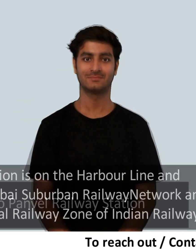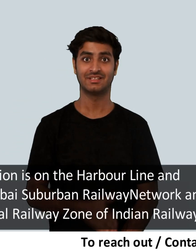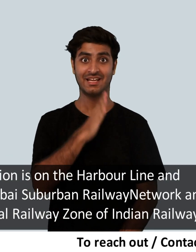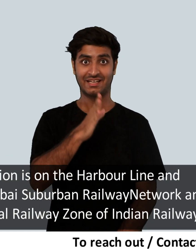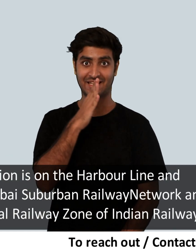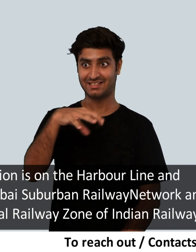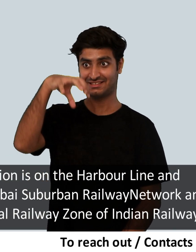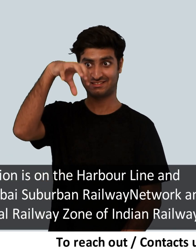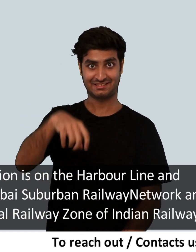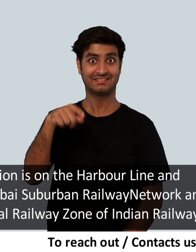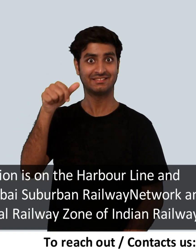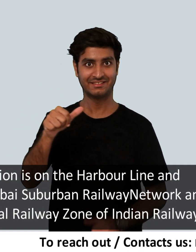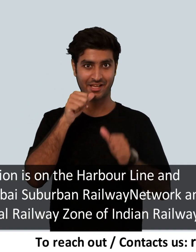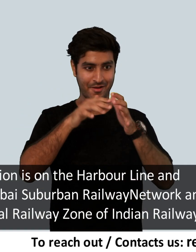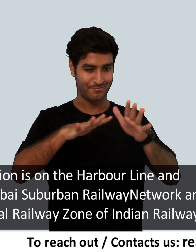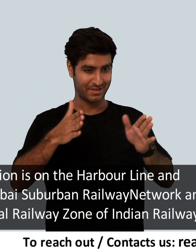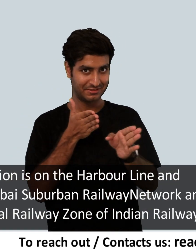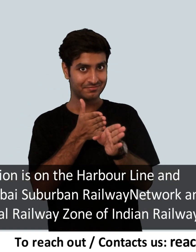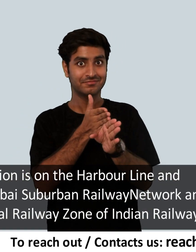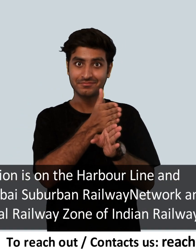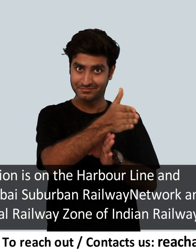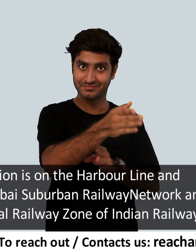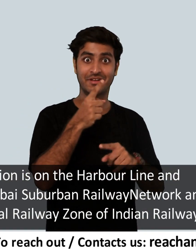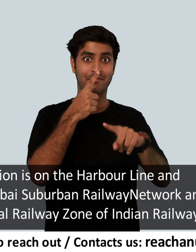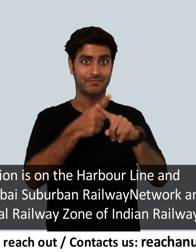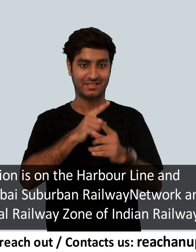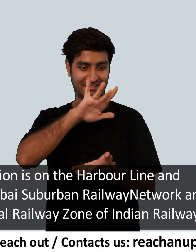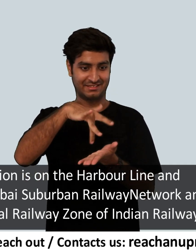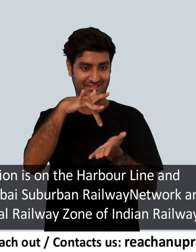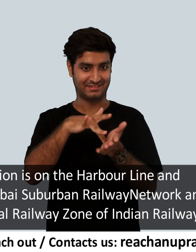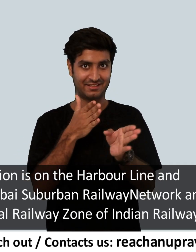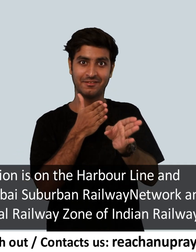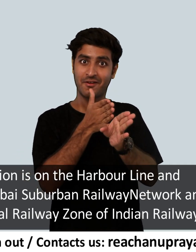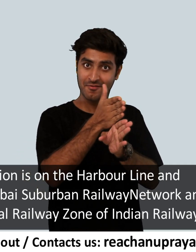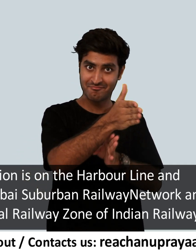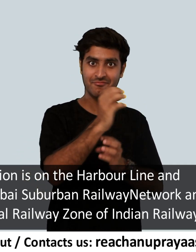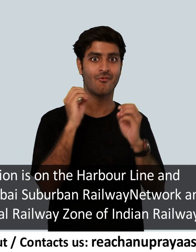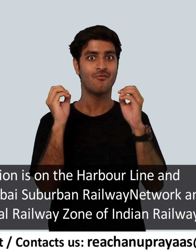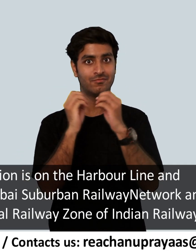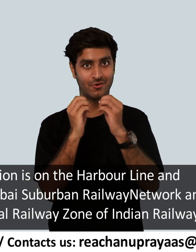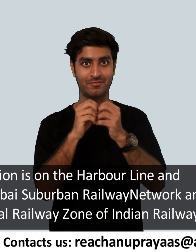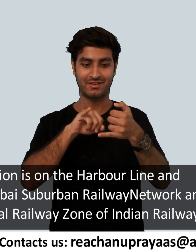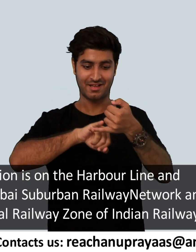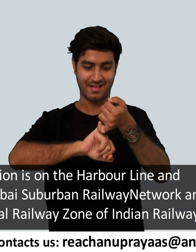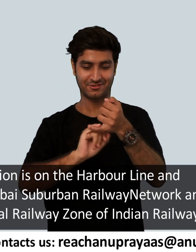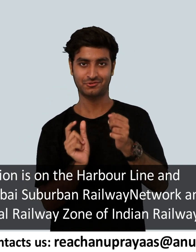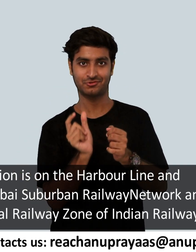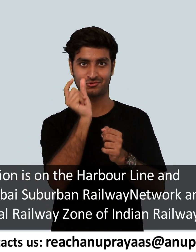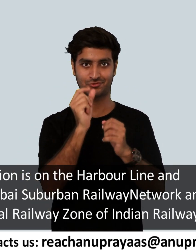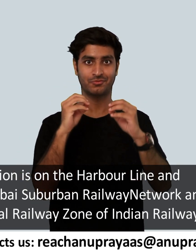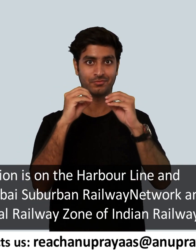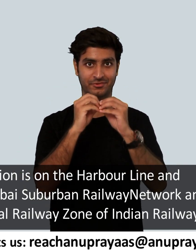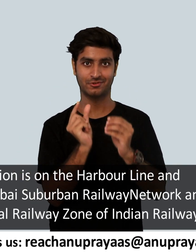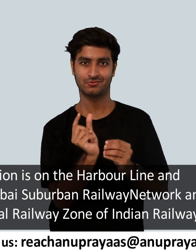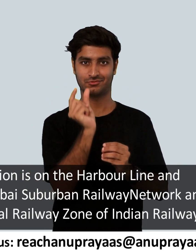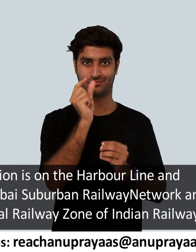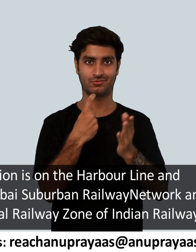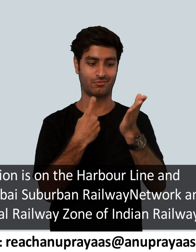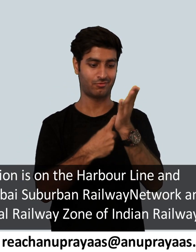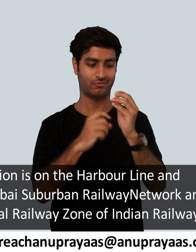This railway station is on the harbour line and central line of the Mumbai Suburban Railway Network and